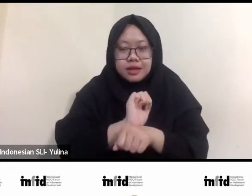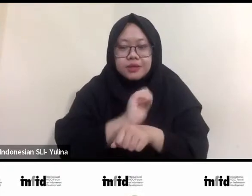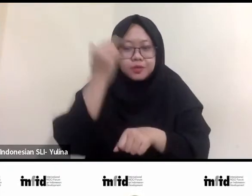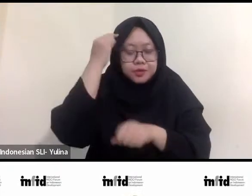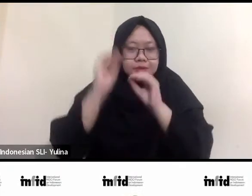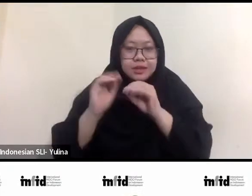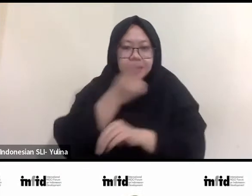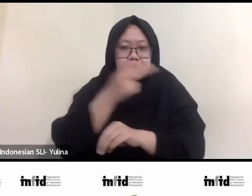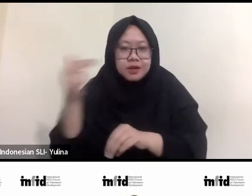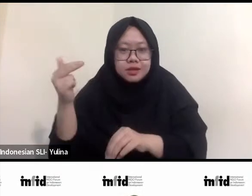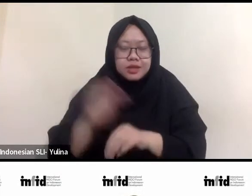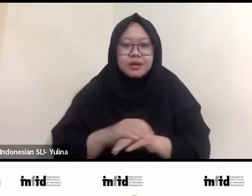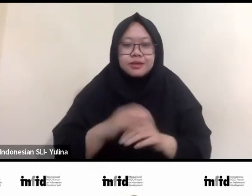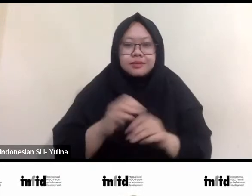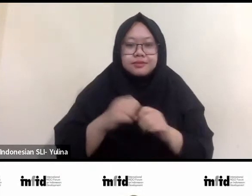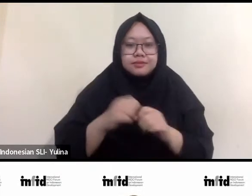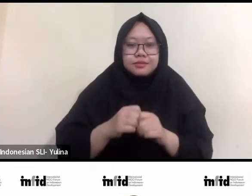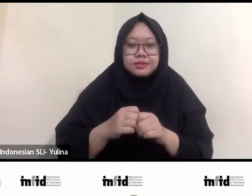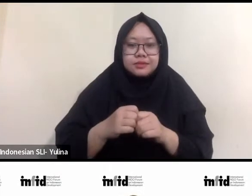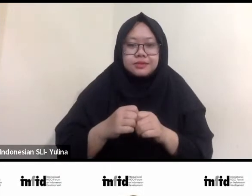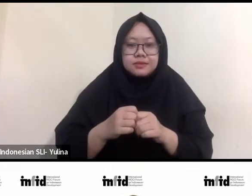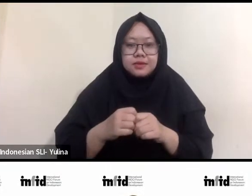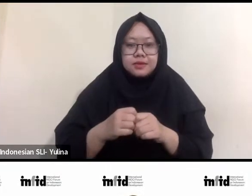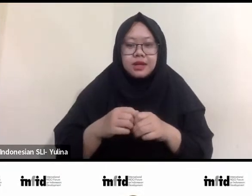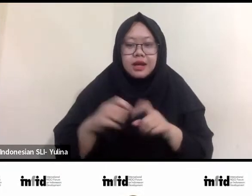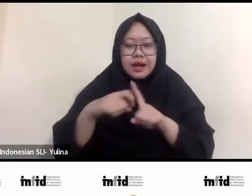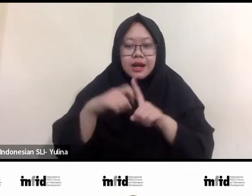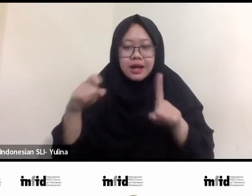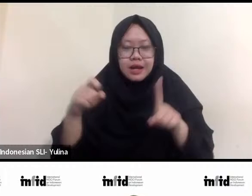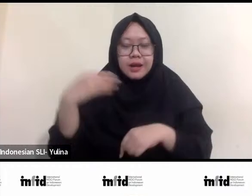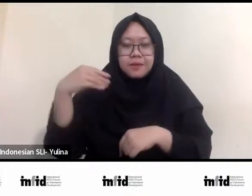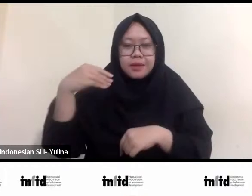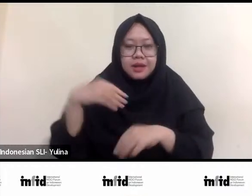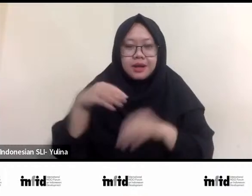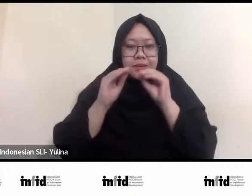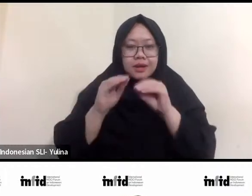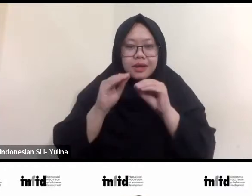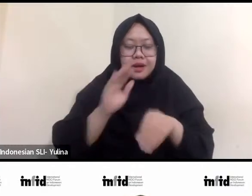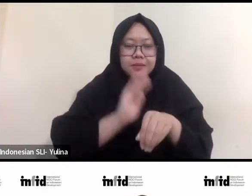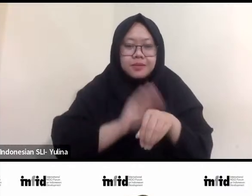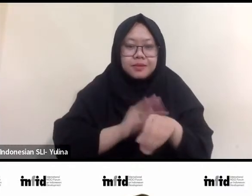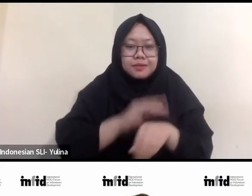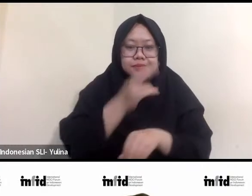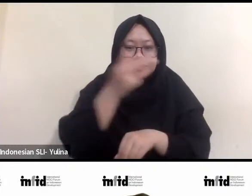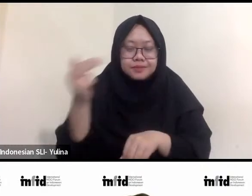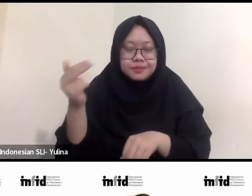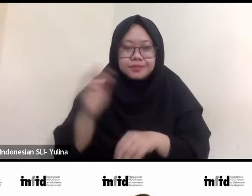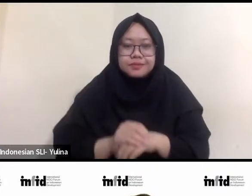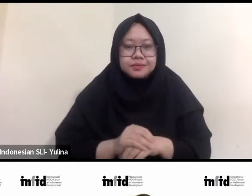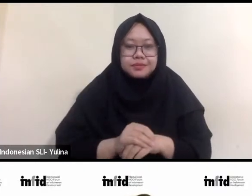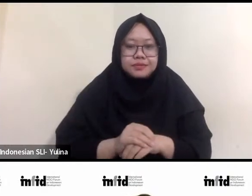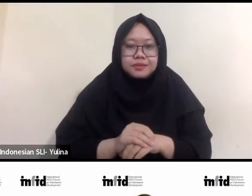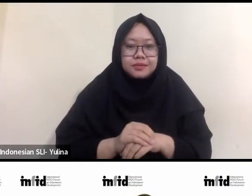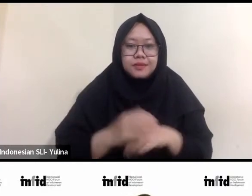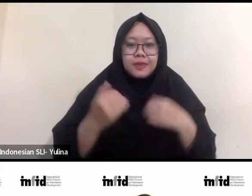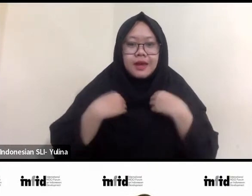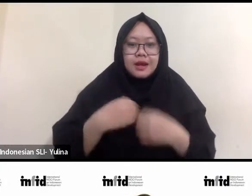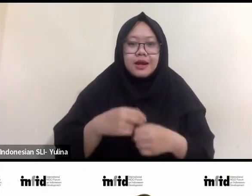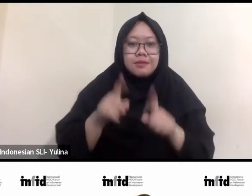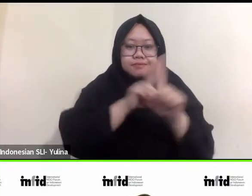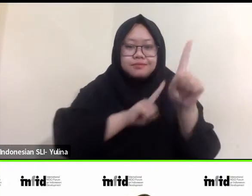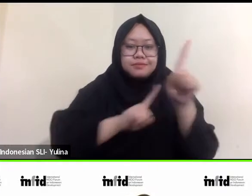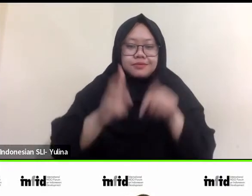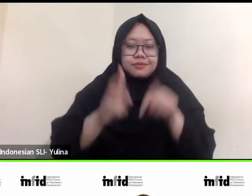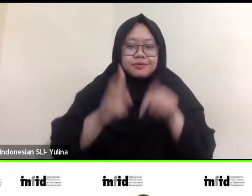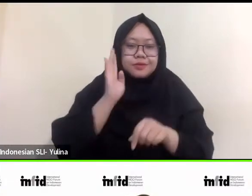of Education, Culture, Research and Technology of Indonesia. We have a youth representative here as well. We have Putri